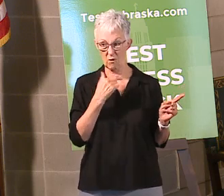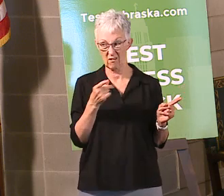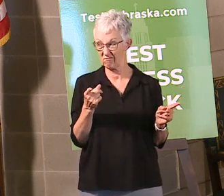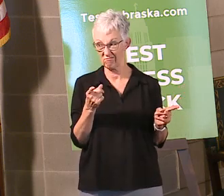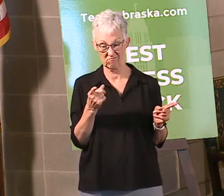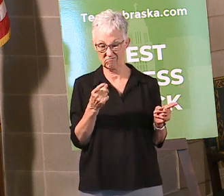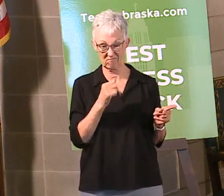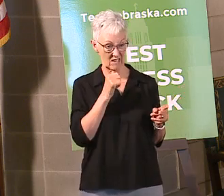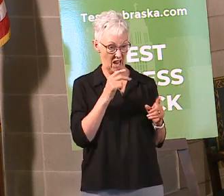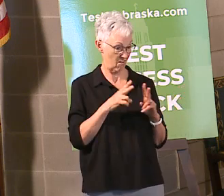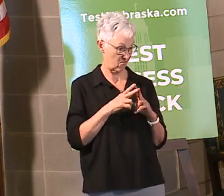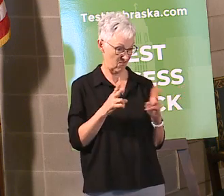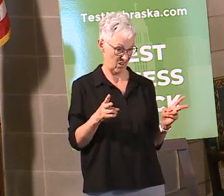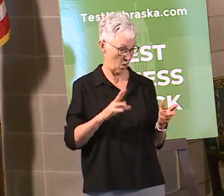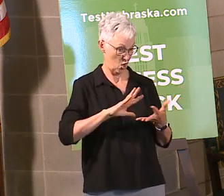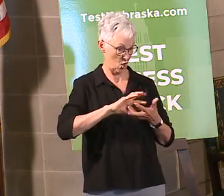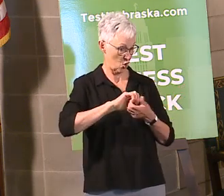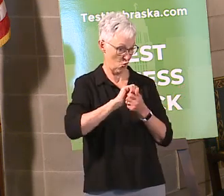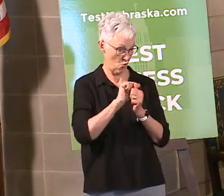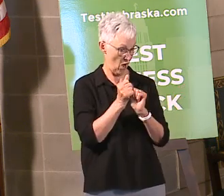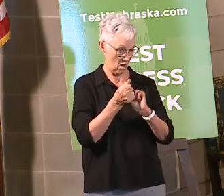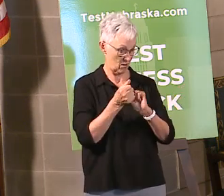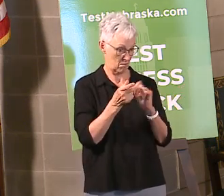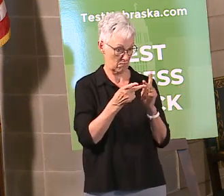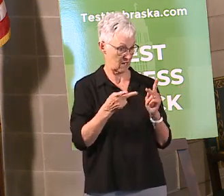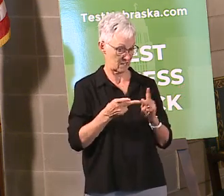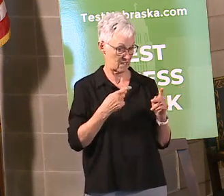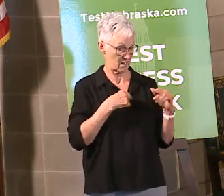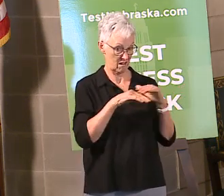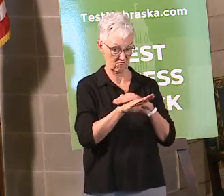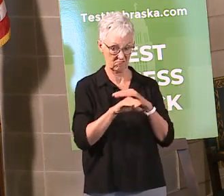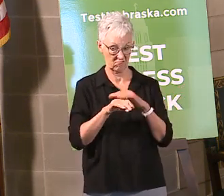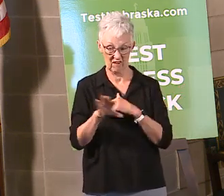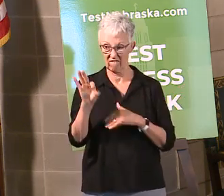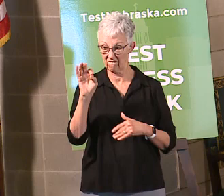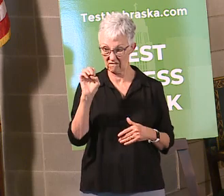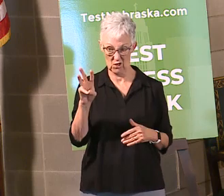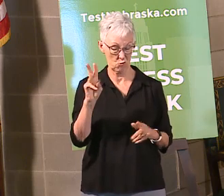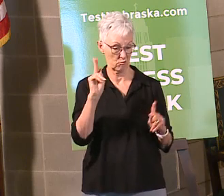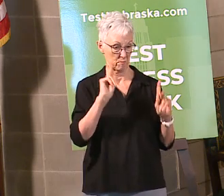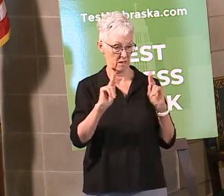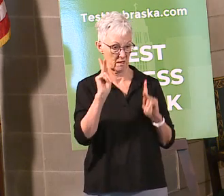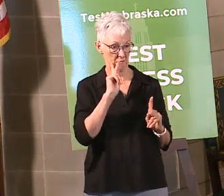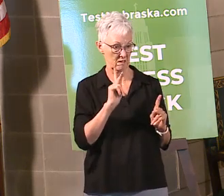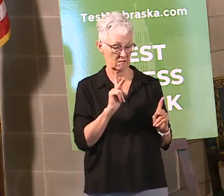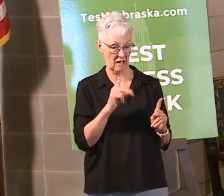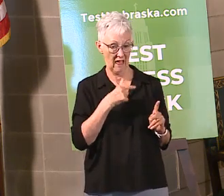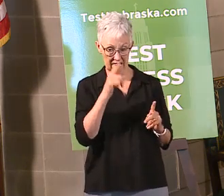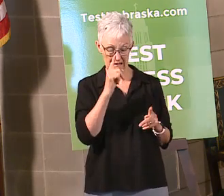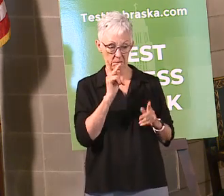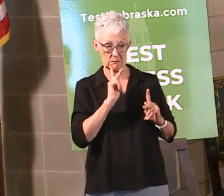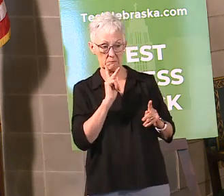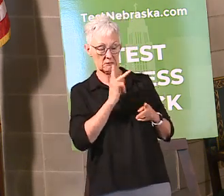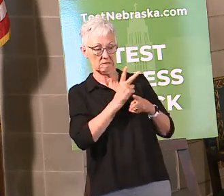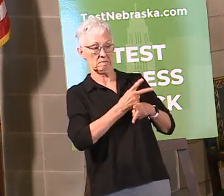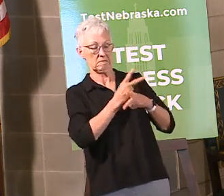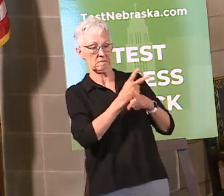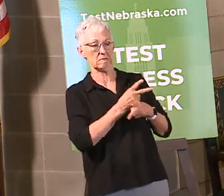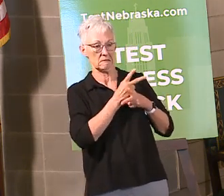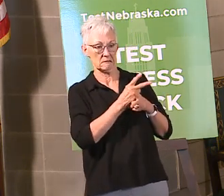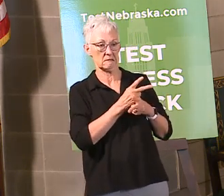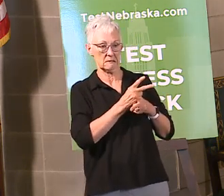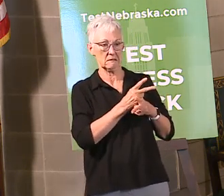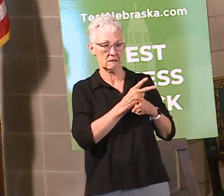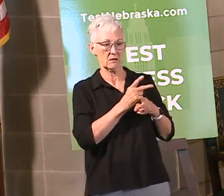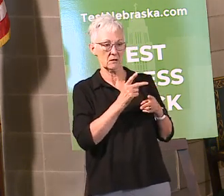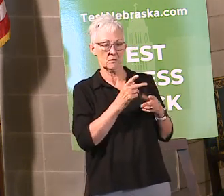So at least the places I've gone, hasn't been a lot of customers. I think people are being cautious about going back to restaurants. But doing a lot of takeout business, I might point